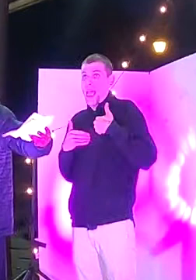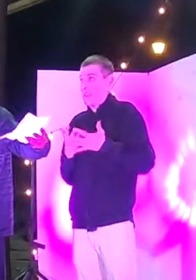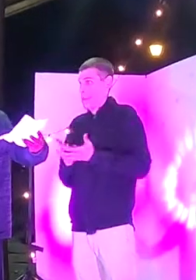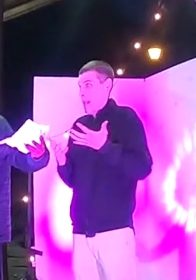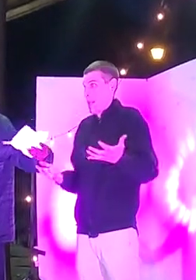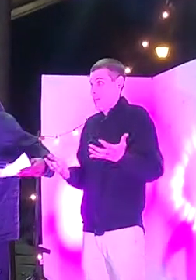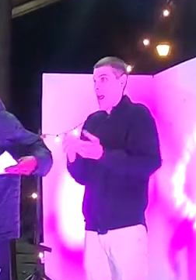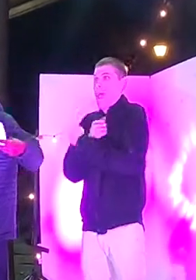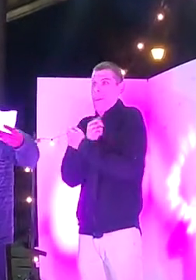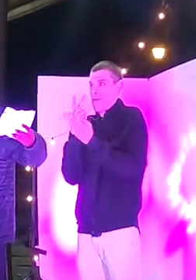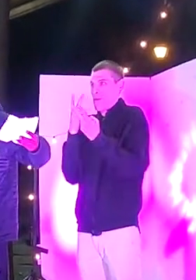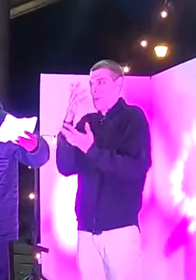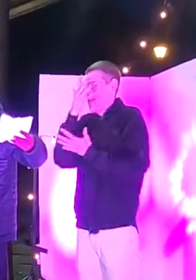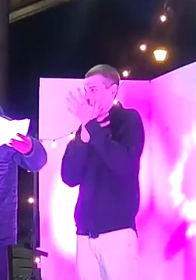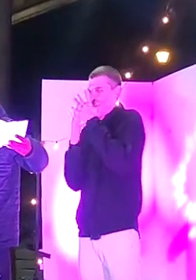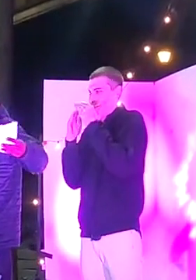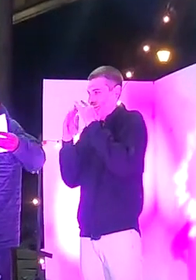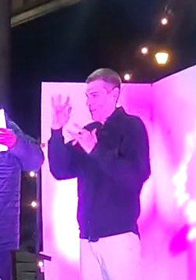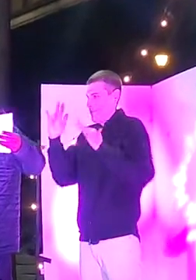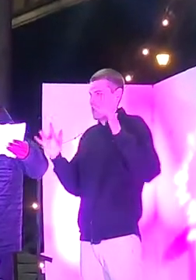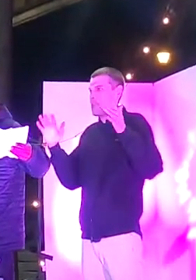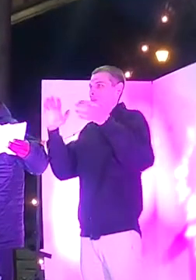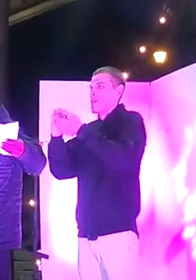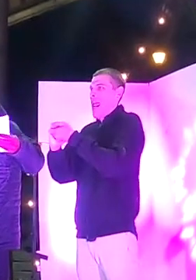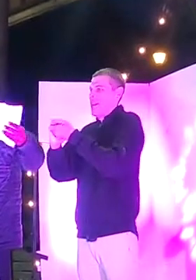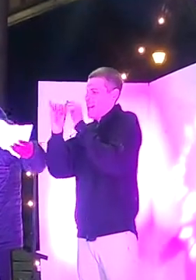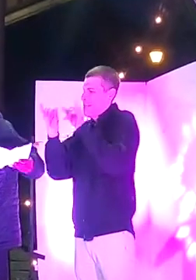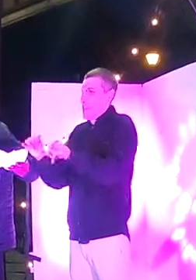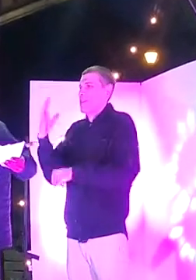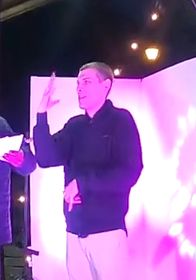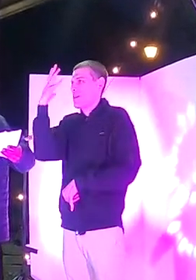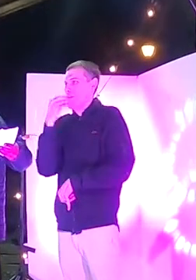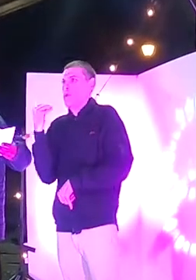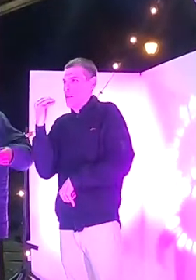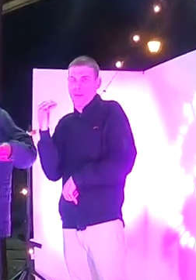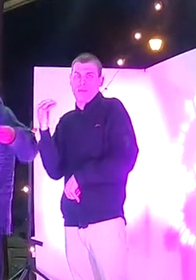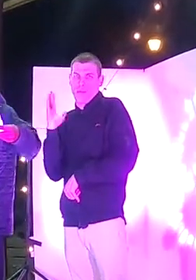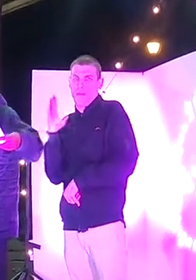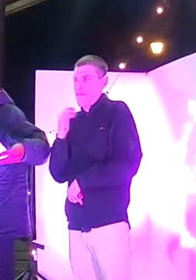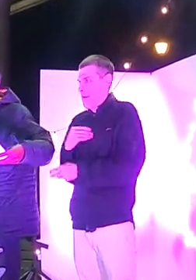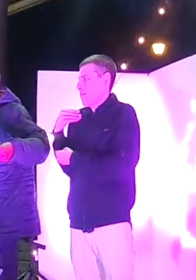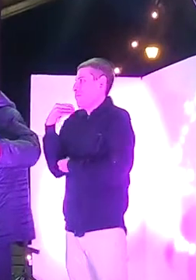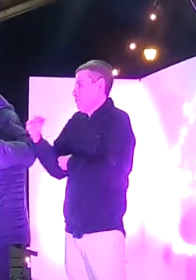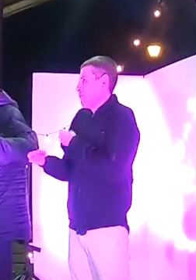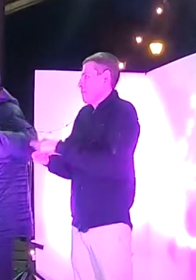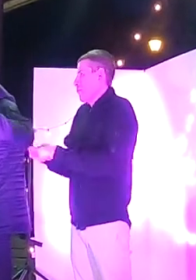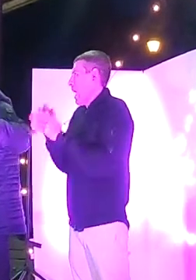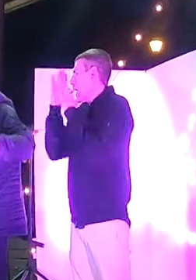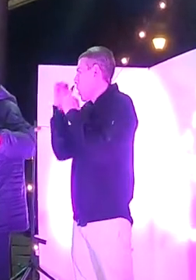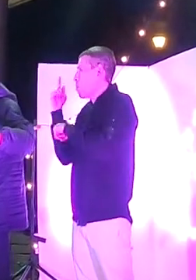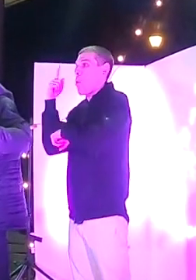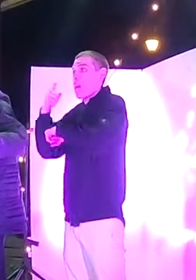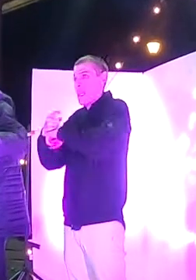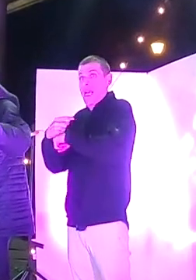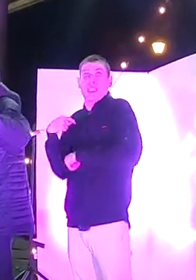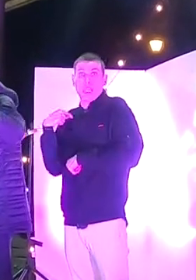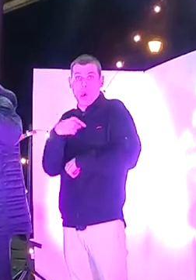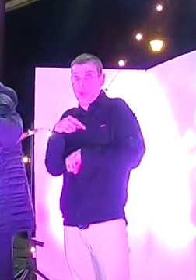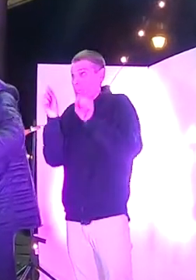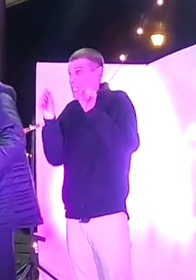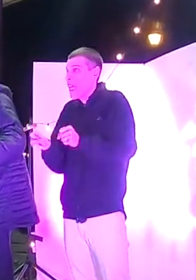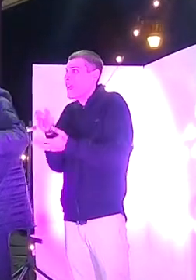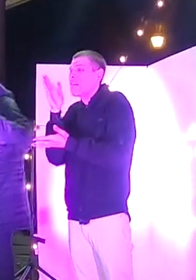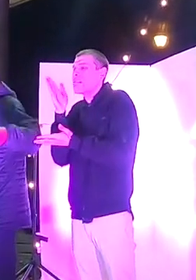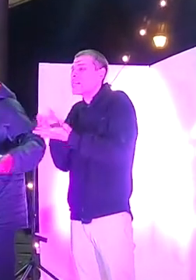in all shapes, shades unite. That's the beauty of harmony. I hope one day that we can come away from